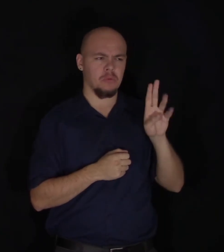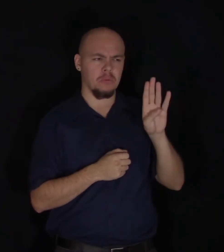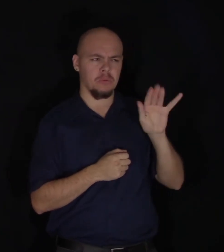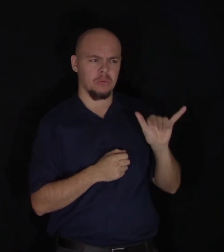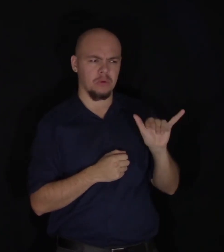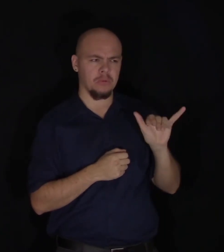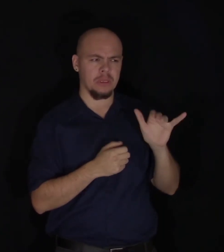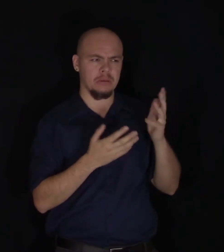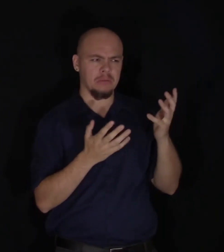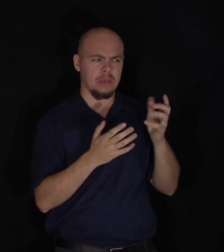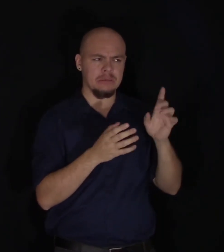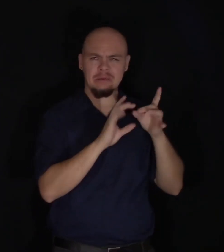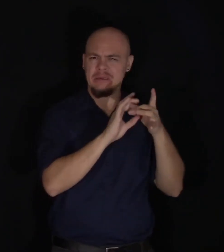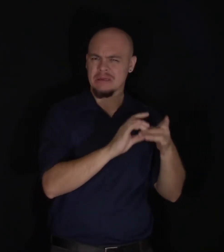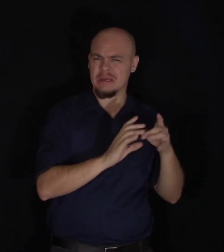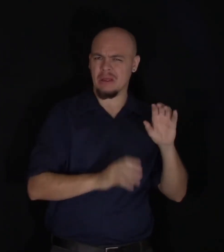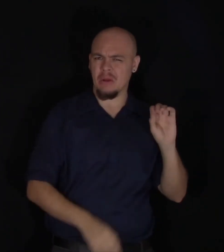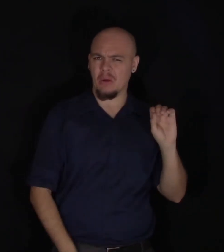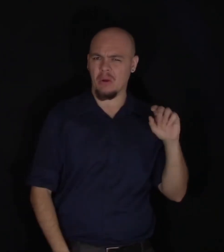Oprah have to do with it?